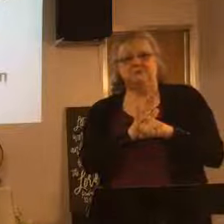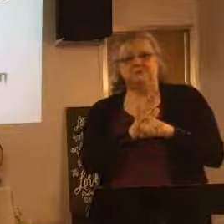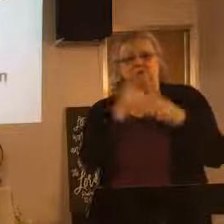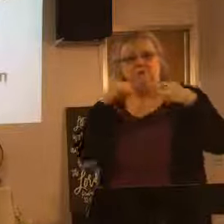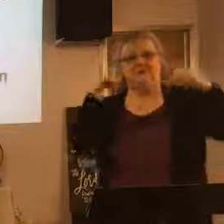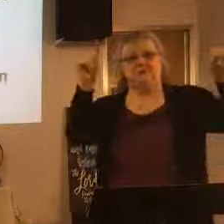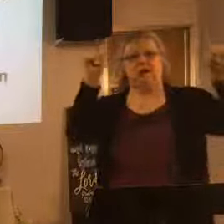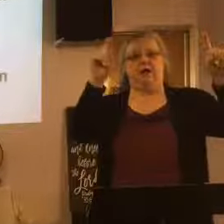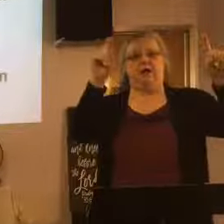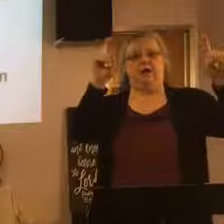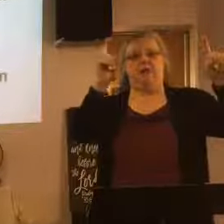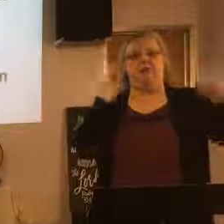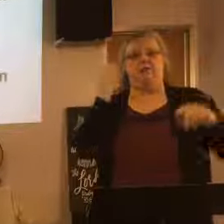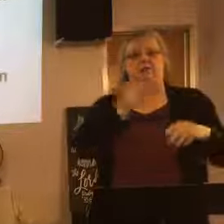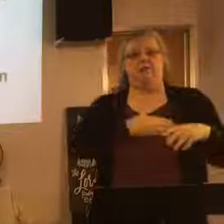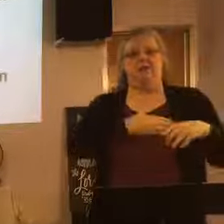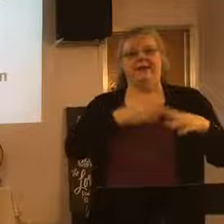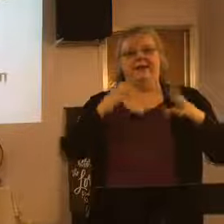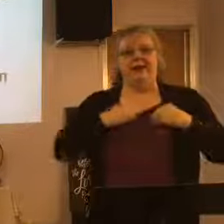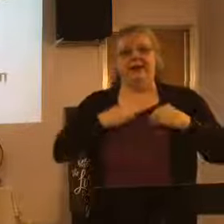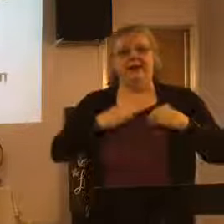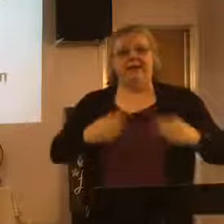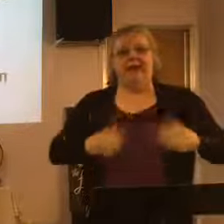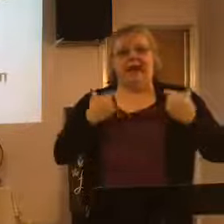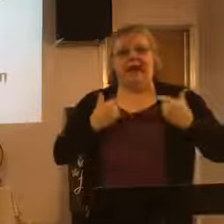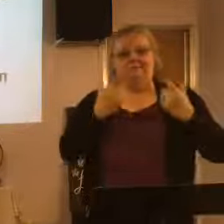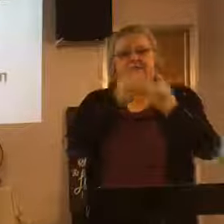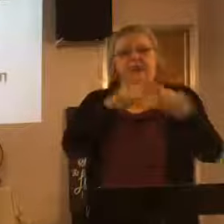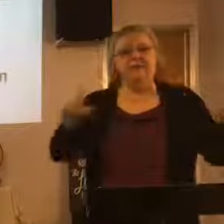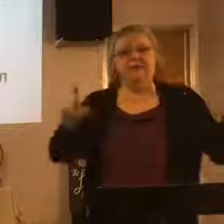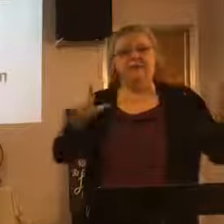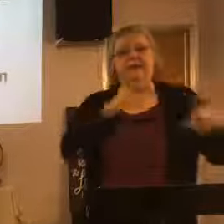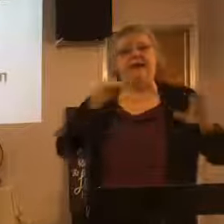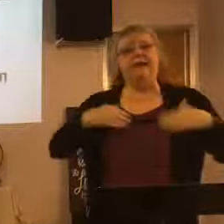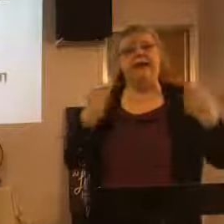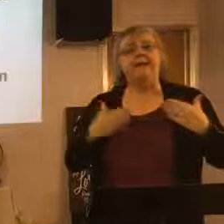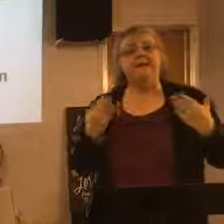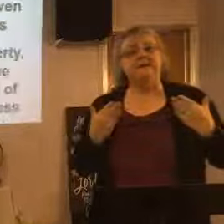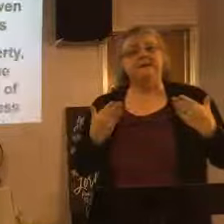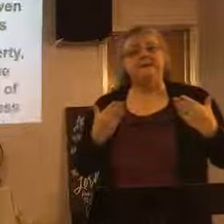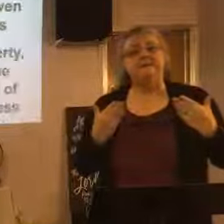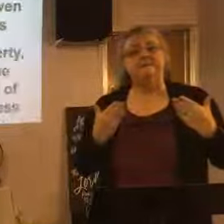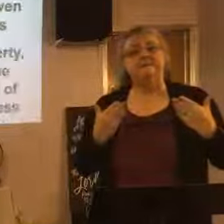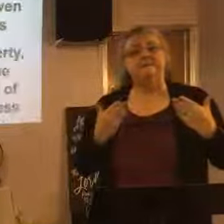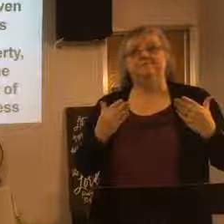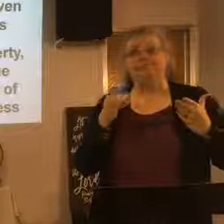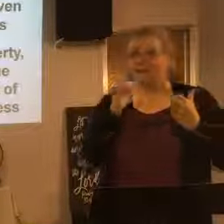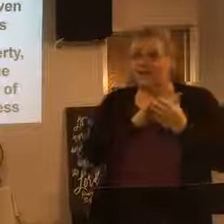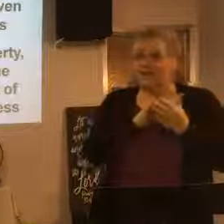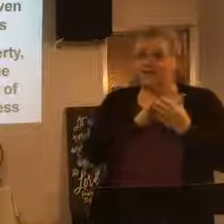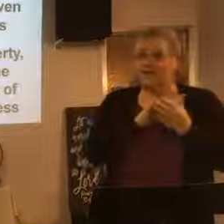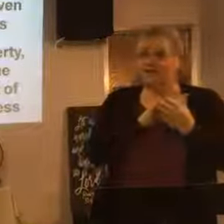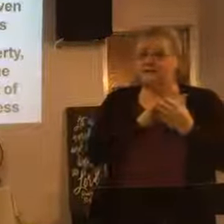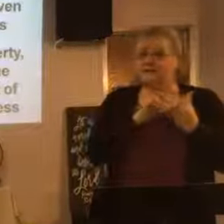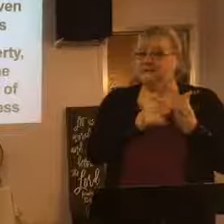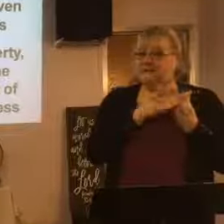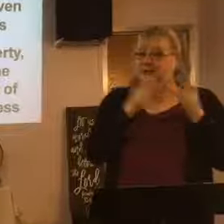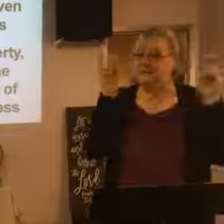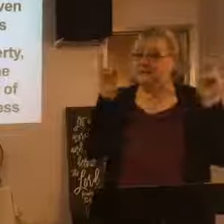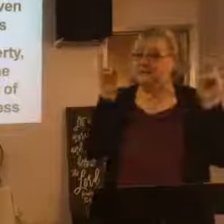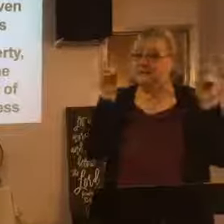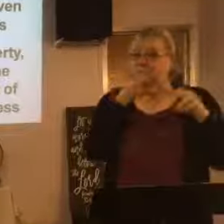declared the pursuit of life, liberty, and the pursuit of happiness. And that is often quoted